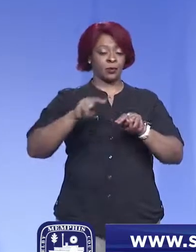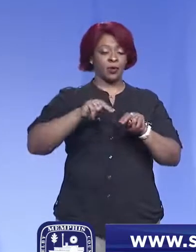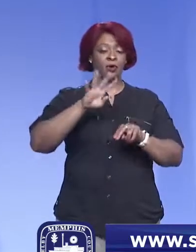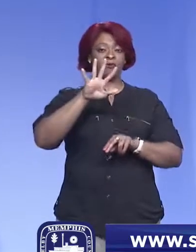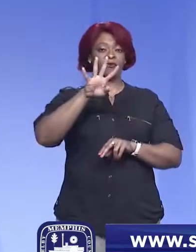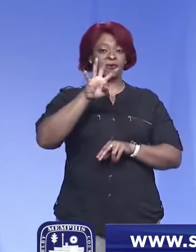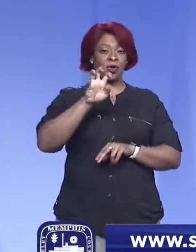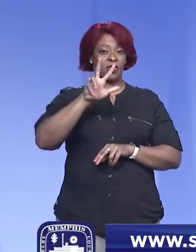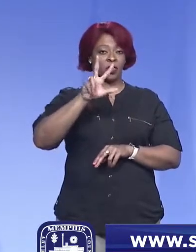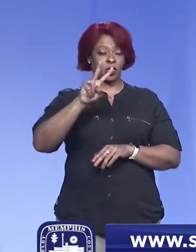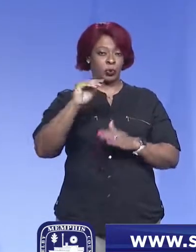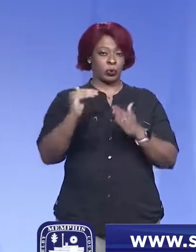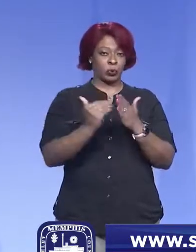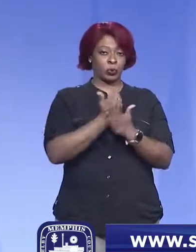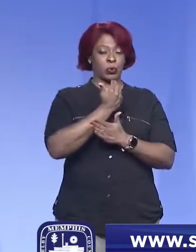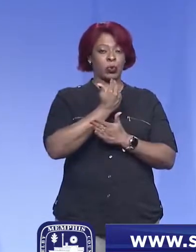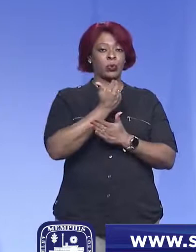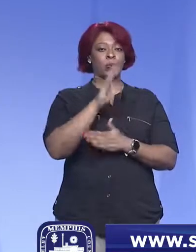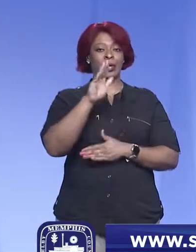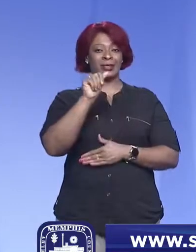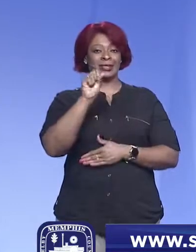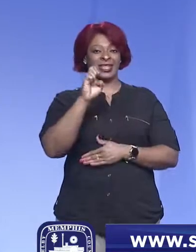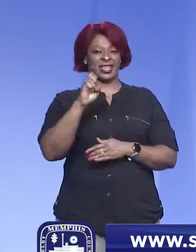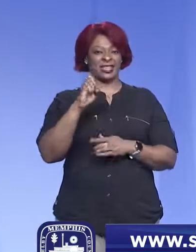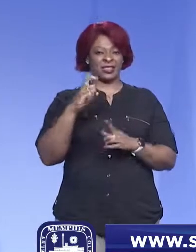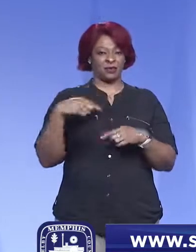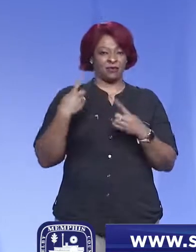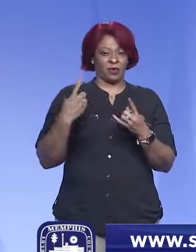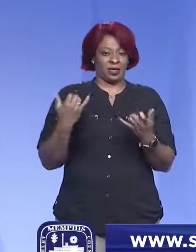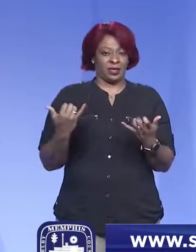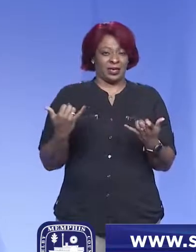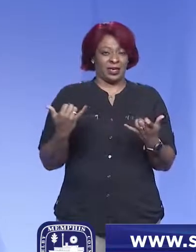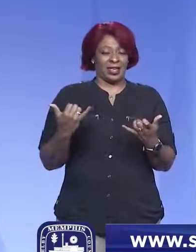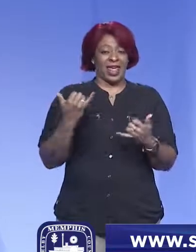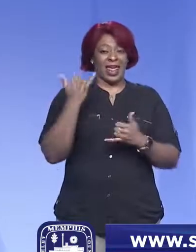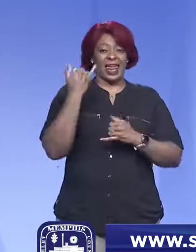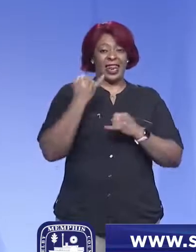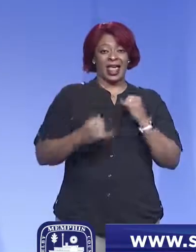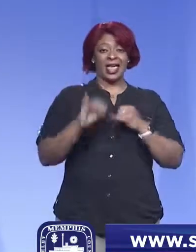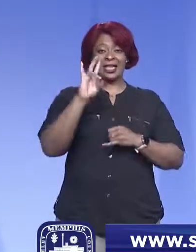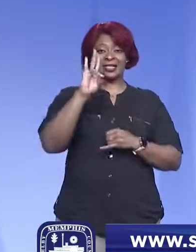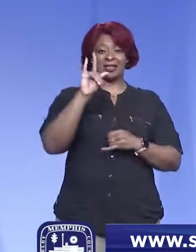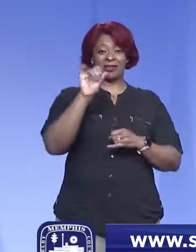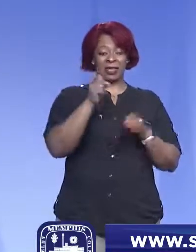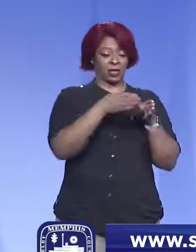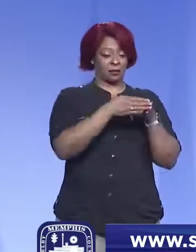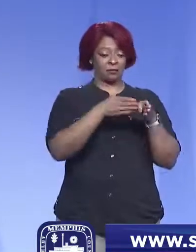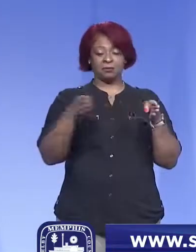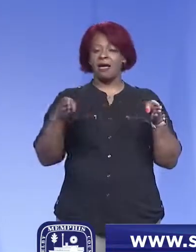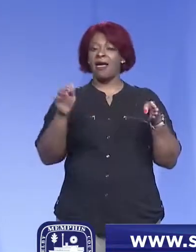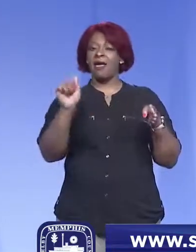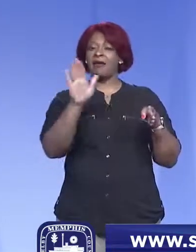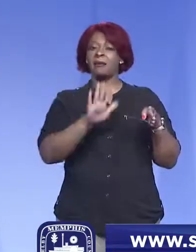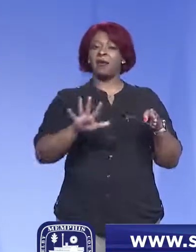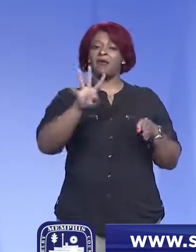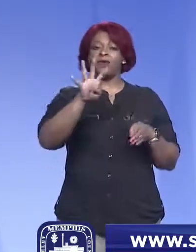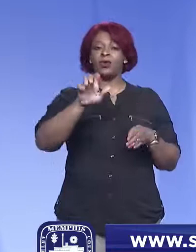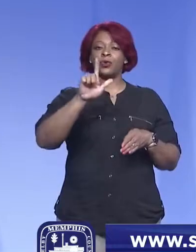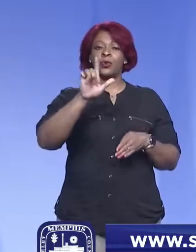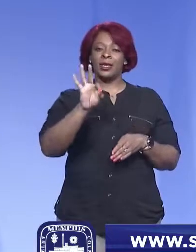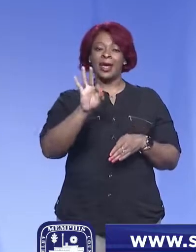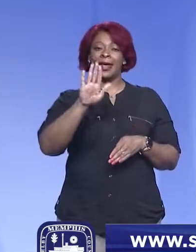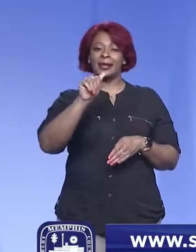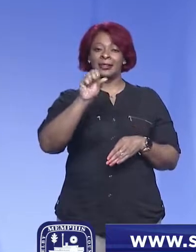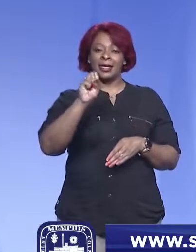new cases today. And over the past 7 days, we have averaged 429 cases